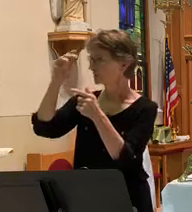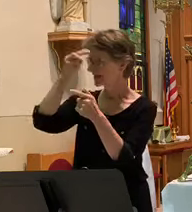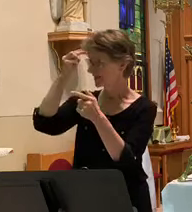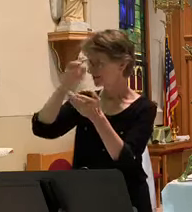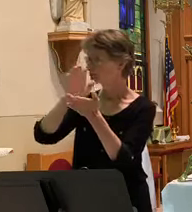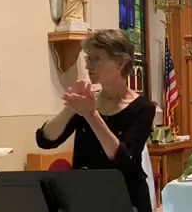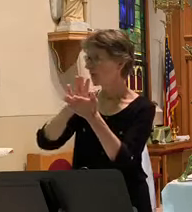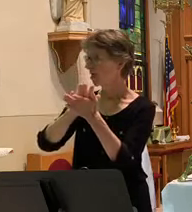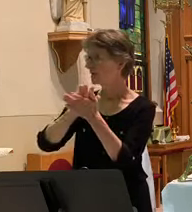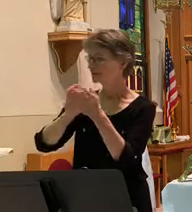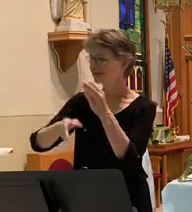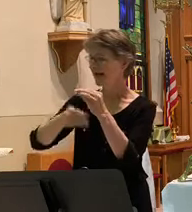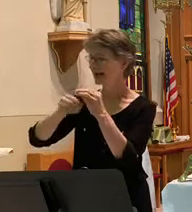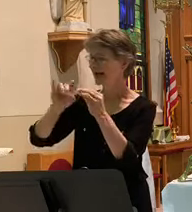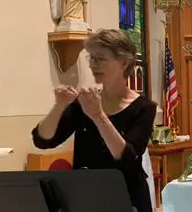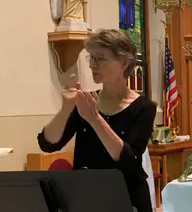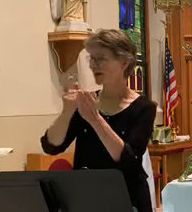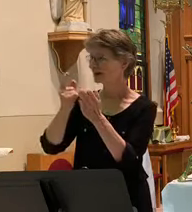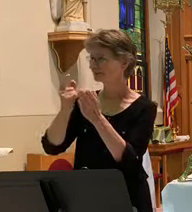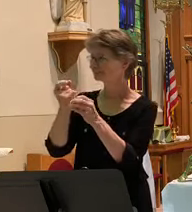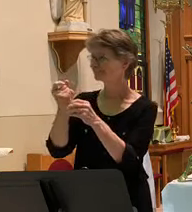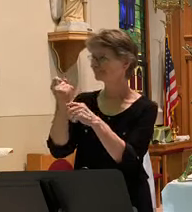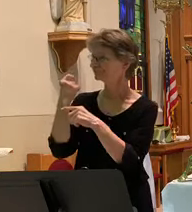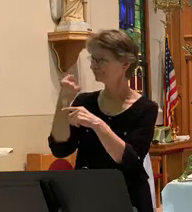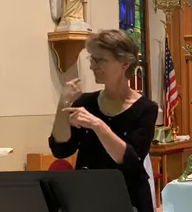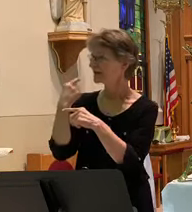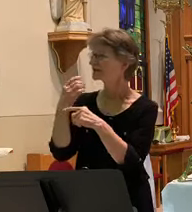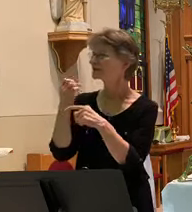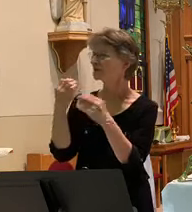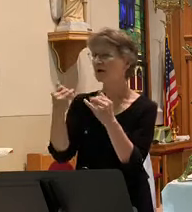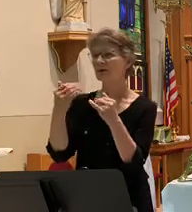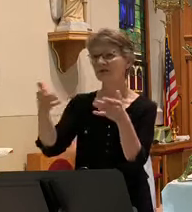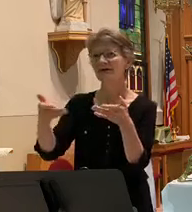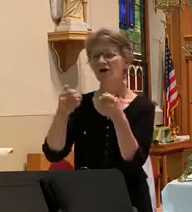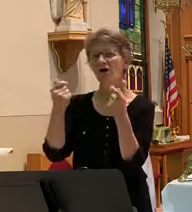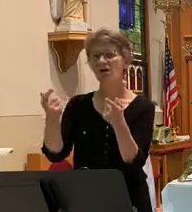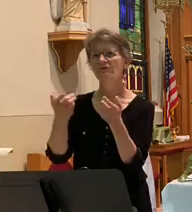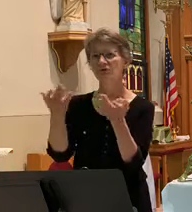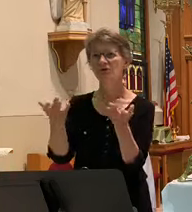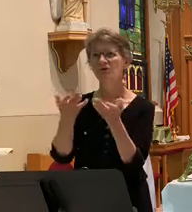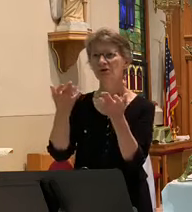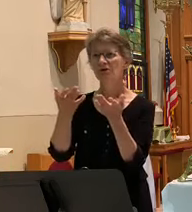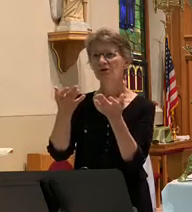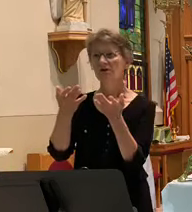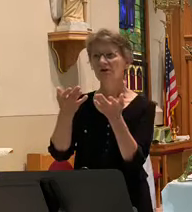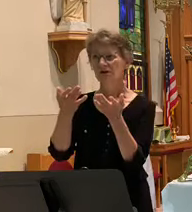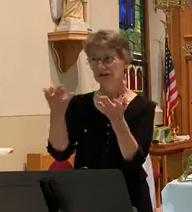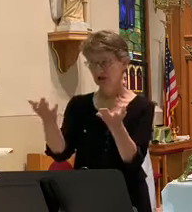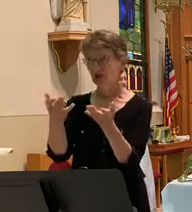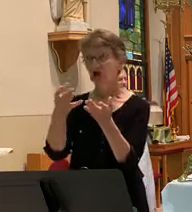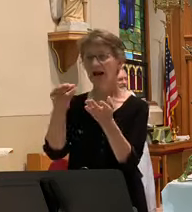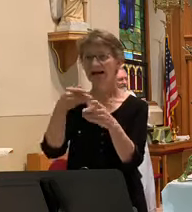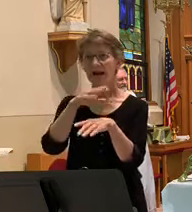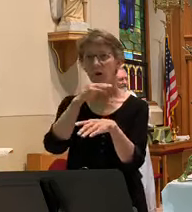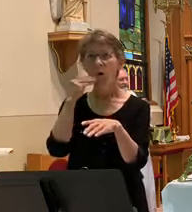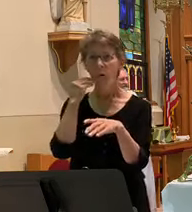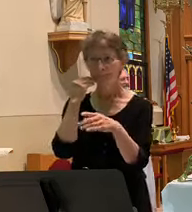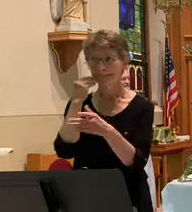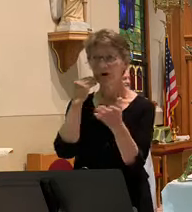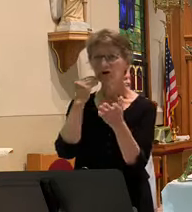School. So we celebrate with them today. I invite all of you here and at home to say a prayer for our eighth